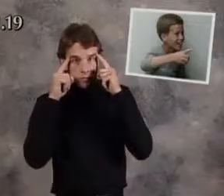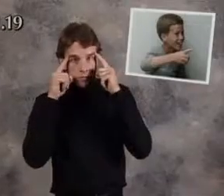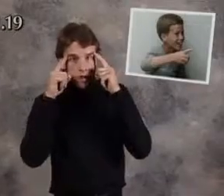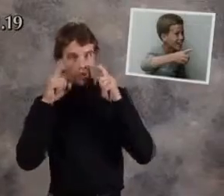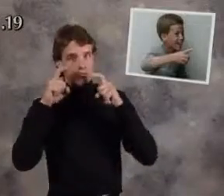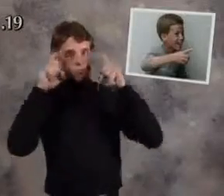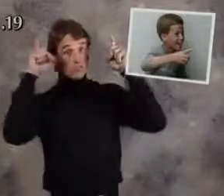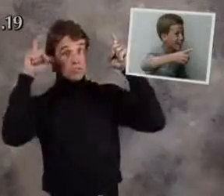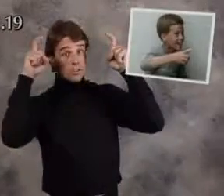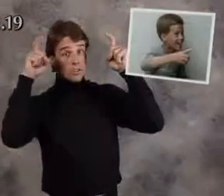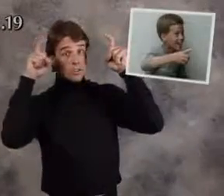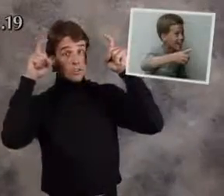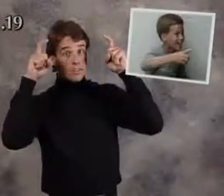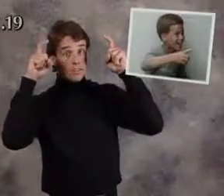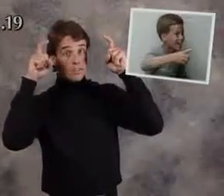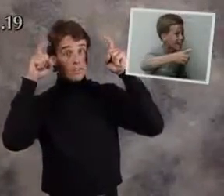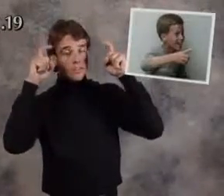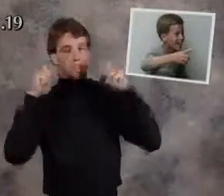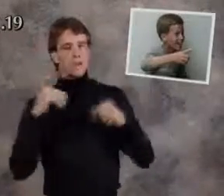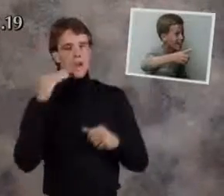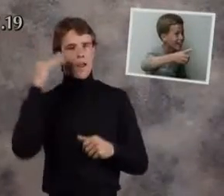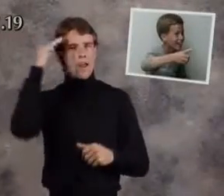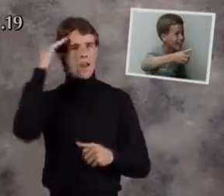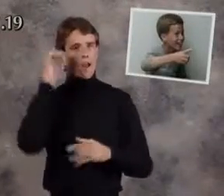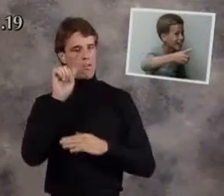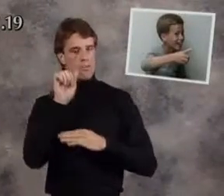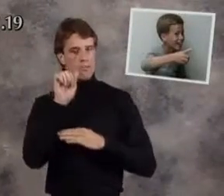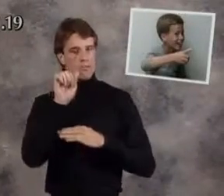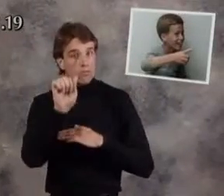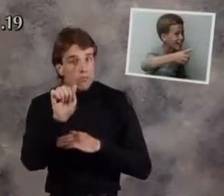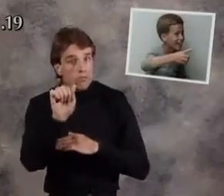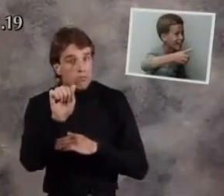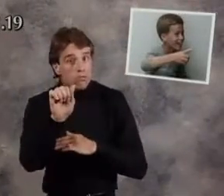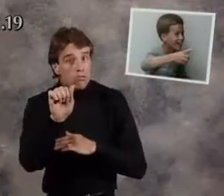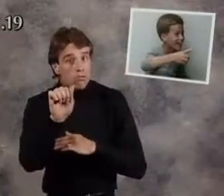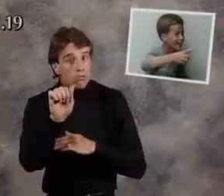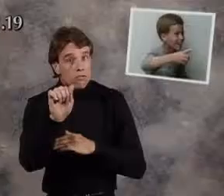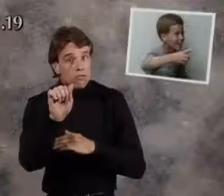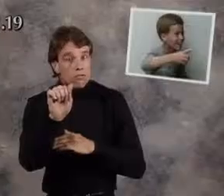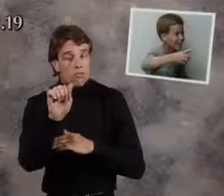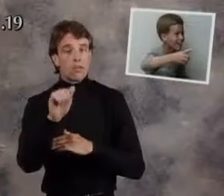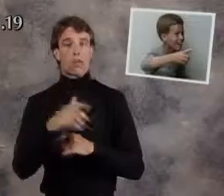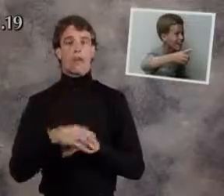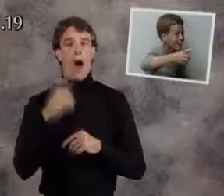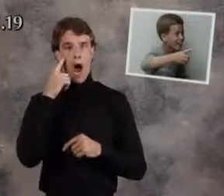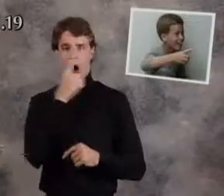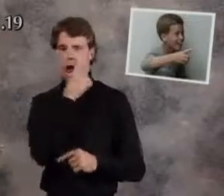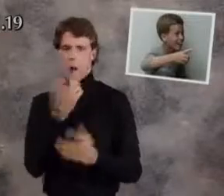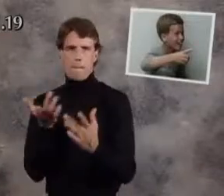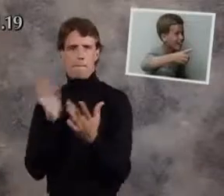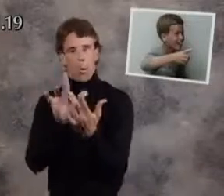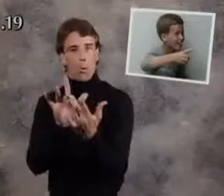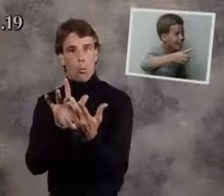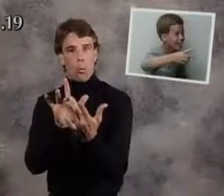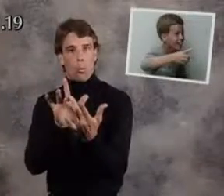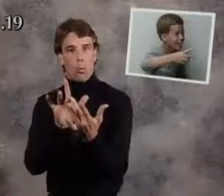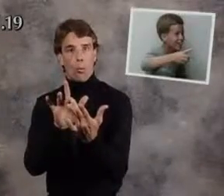The eyebrows are raised and the head is slightly forward. The eyes make